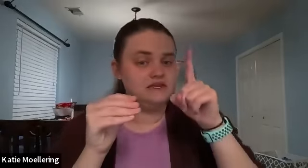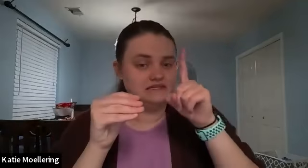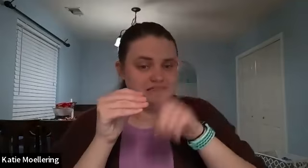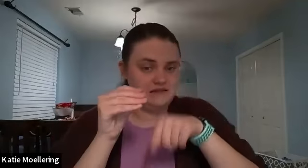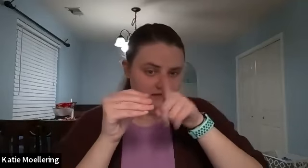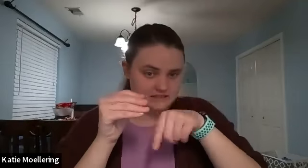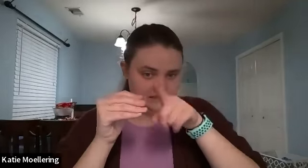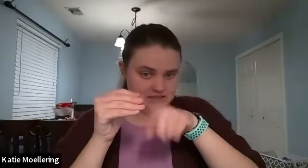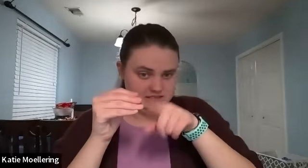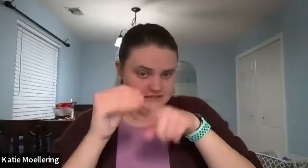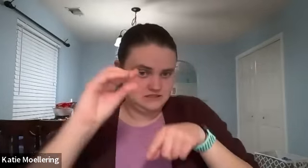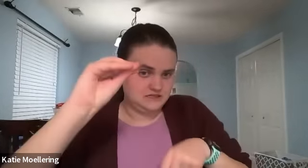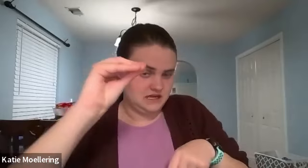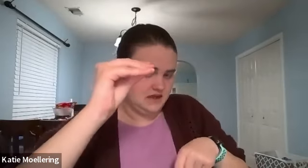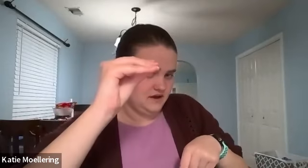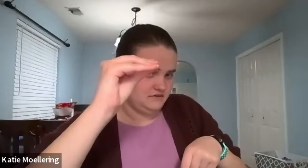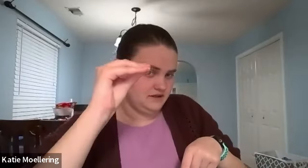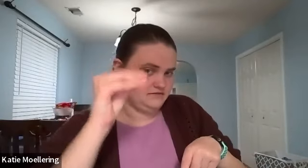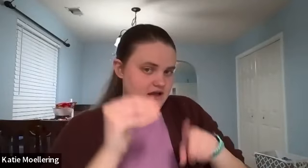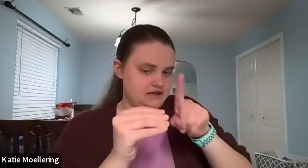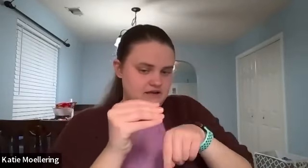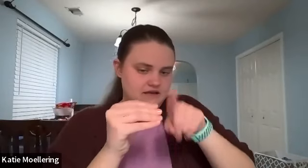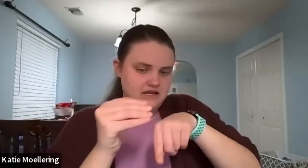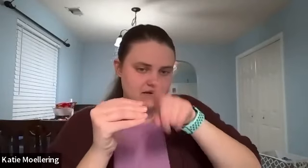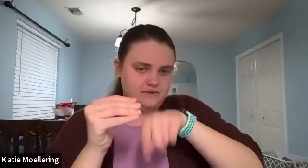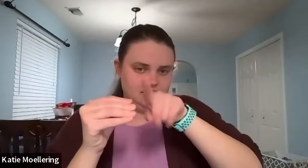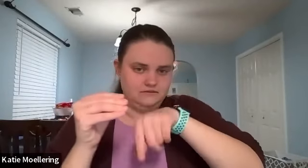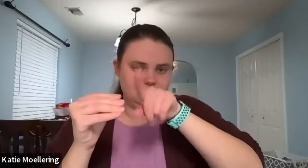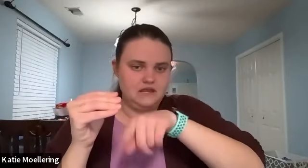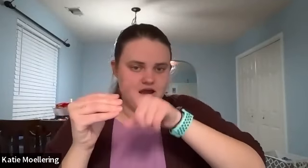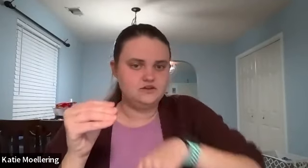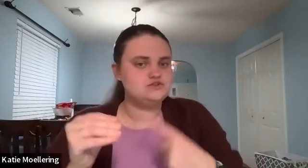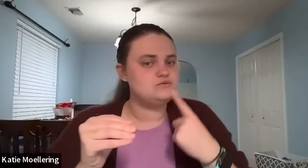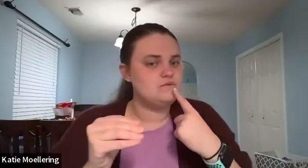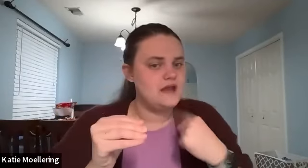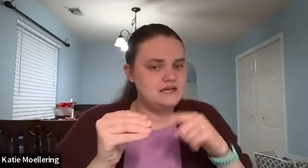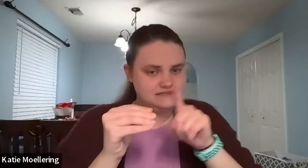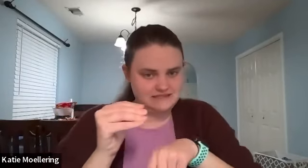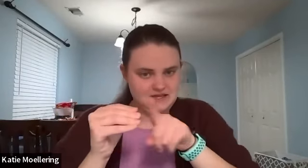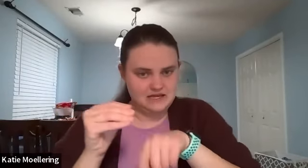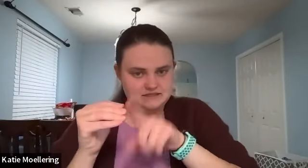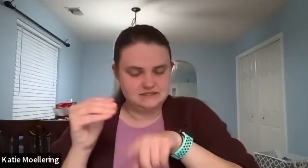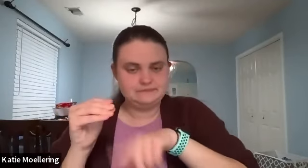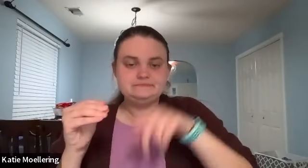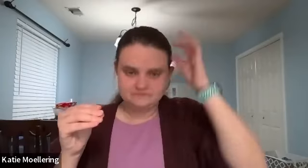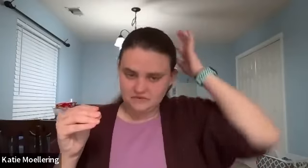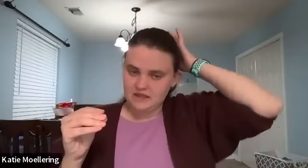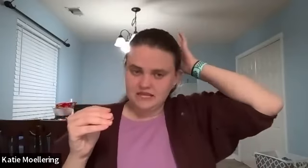then slice. So it's like I have kind of like a flat and I'm cutting. Yeah. So red slice. It's